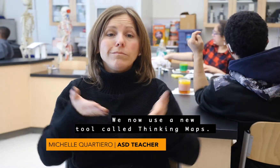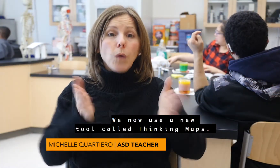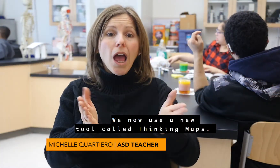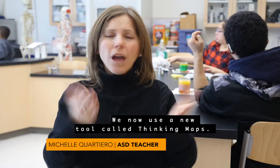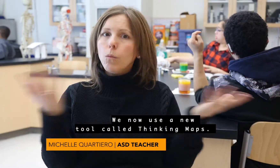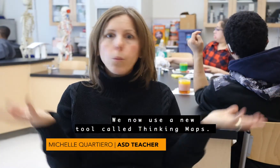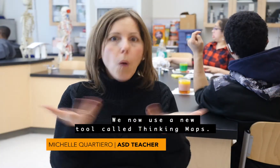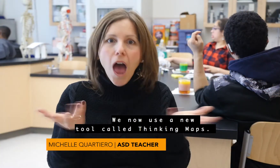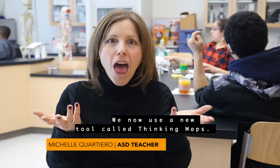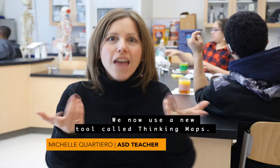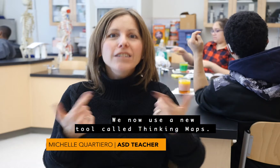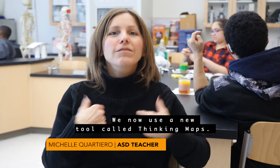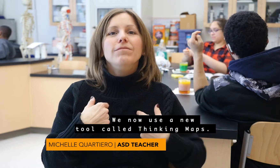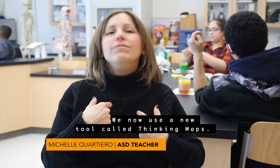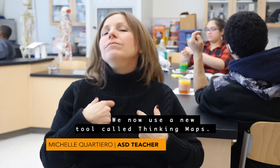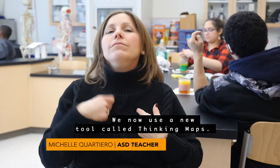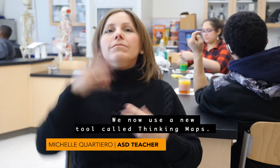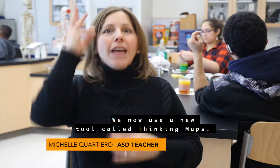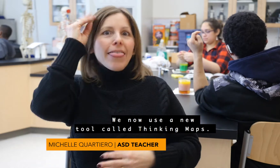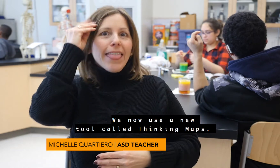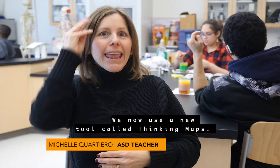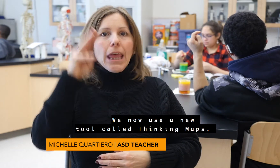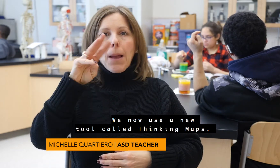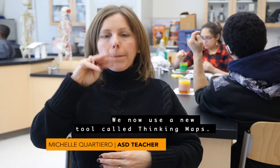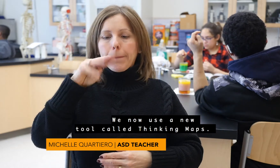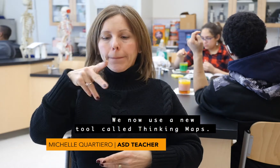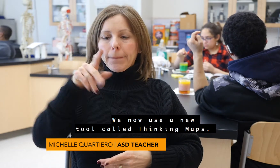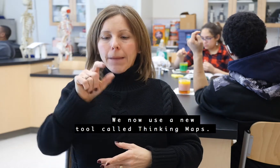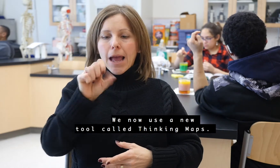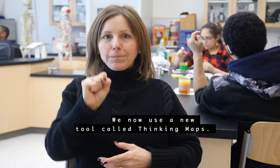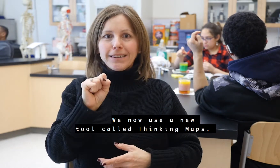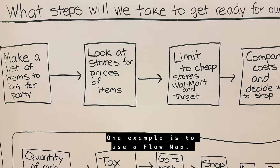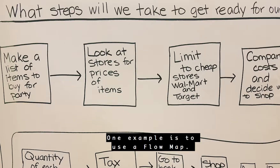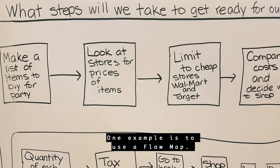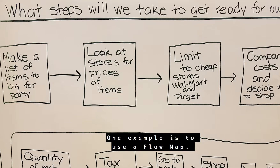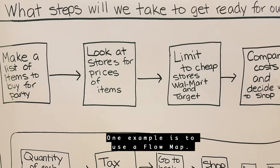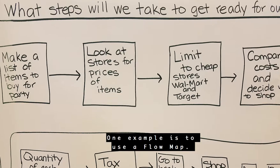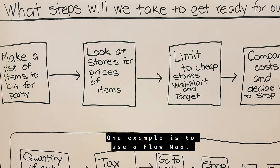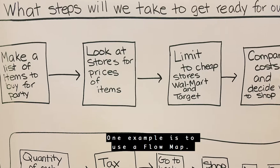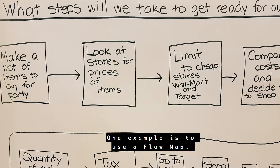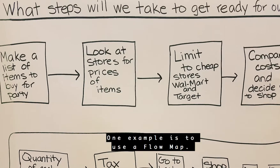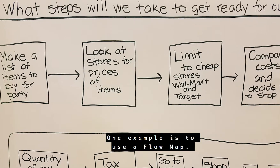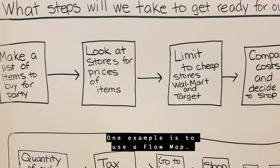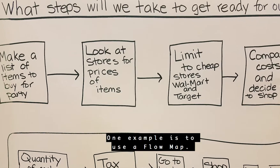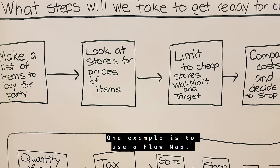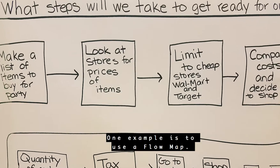We now use a new tool called Thinking Maps. One example is to use a flow map.